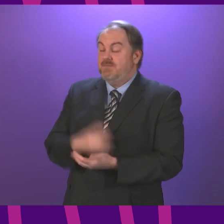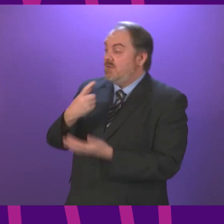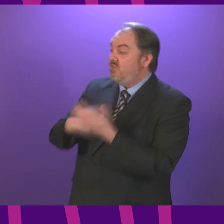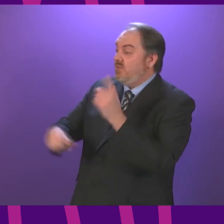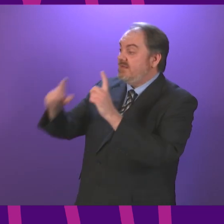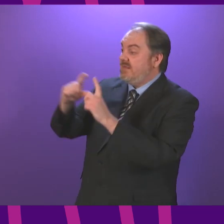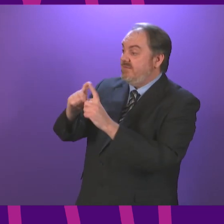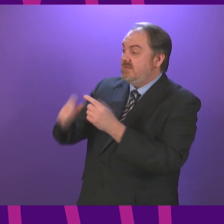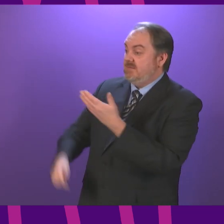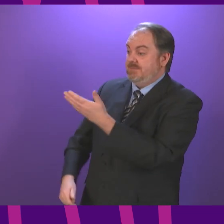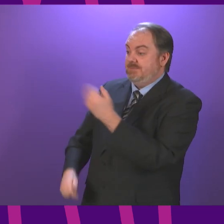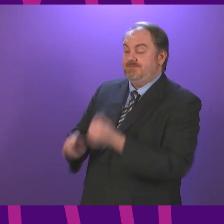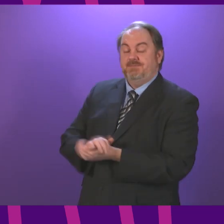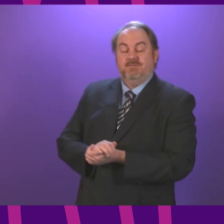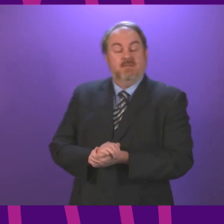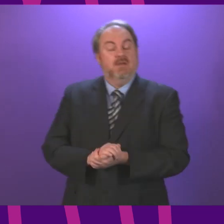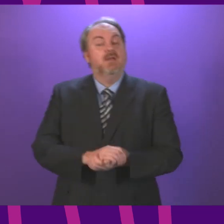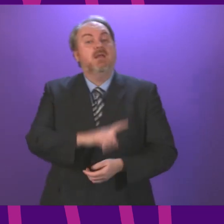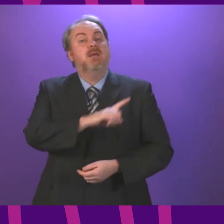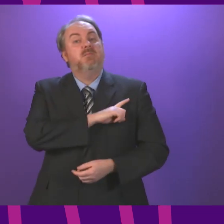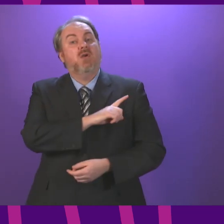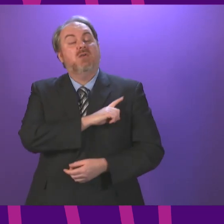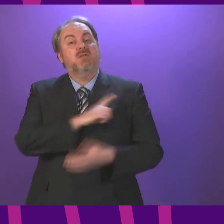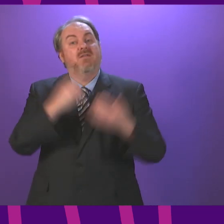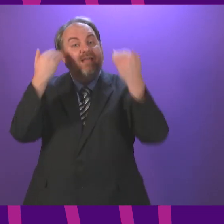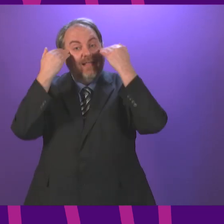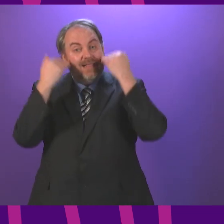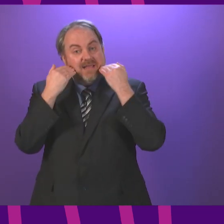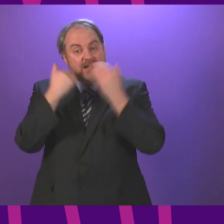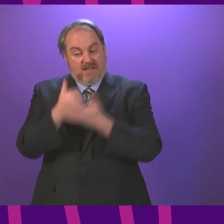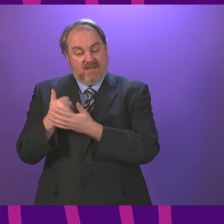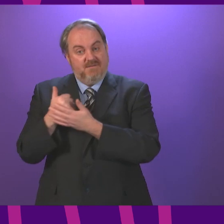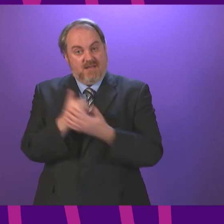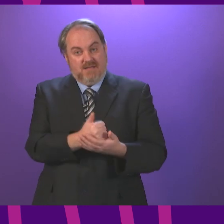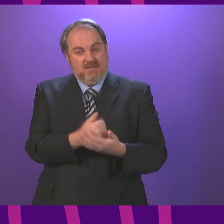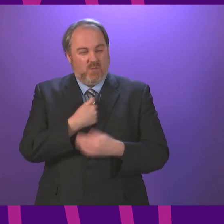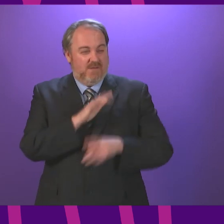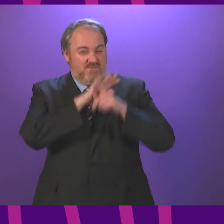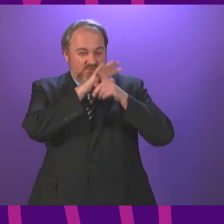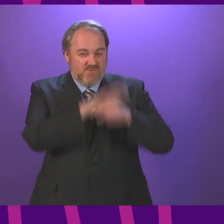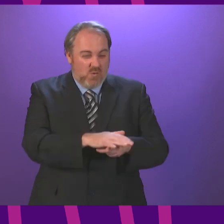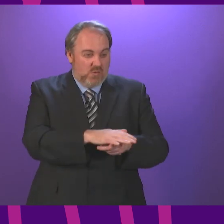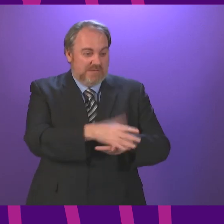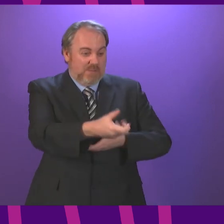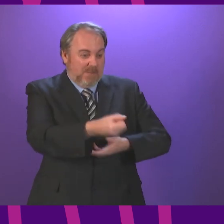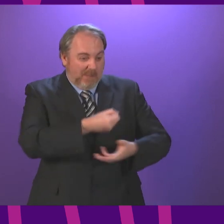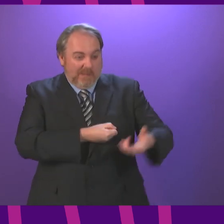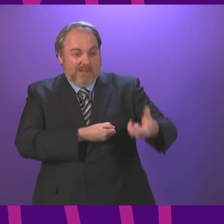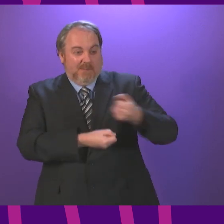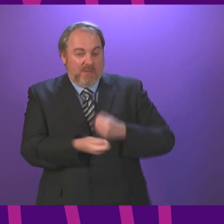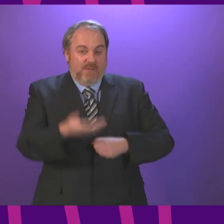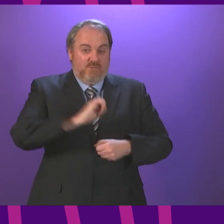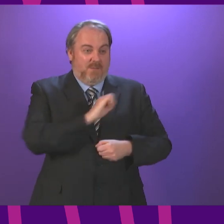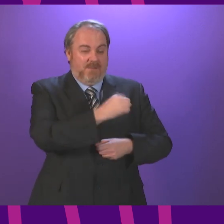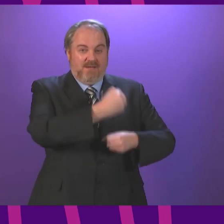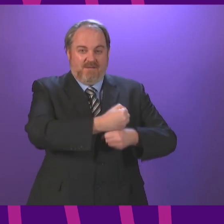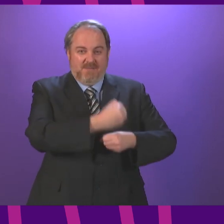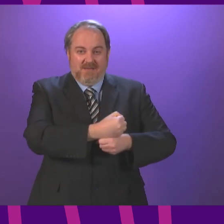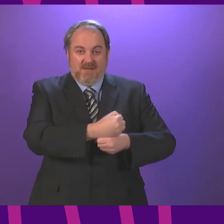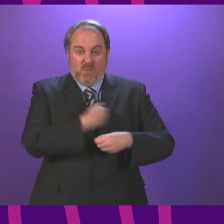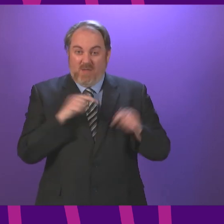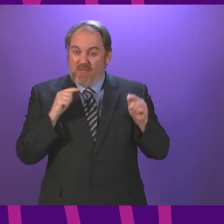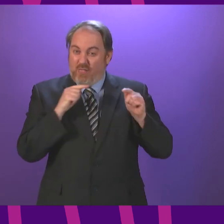Presiding officer, because of the legal advice that had to be dragged from this government, under threat of a vote of no confidence, we know that